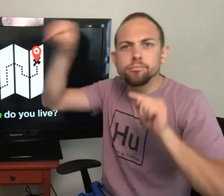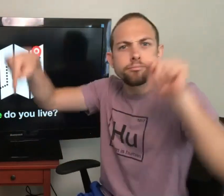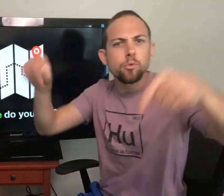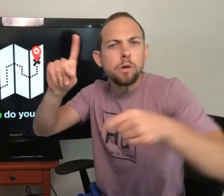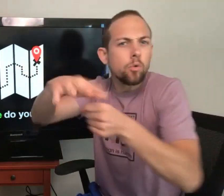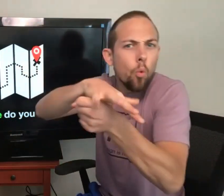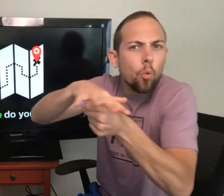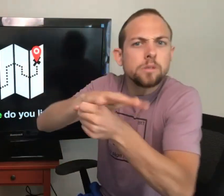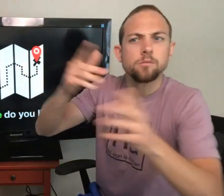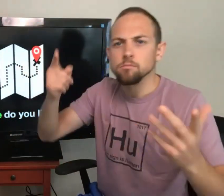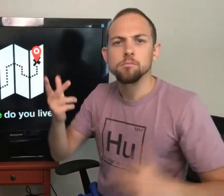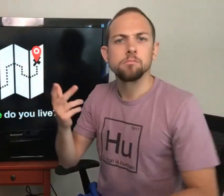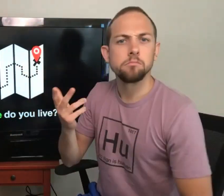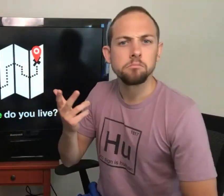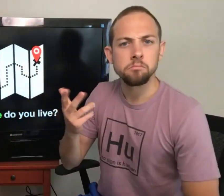And where means a place, a location.